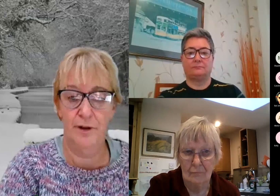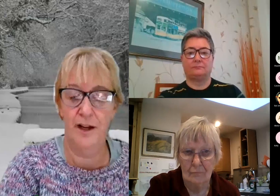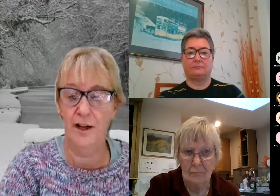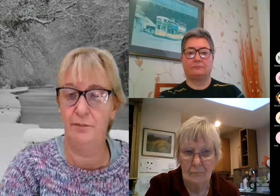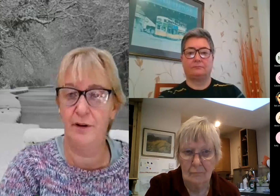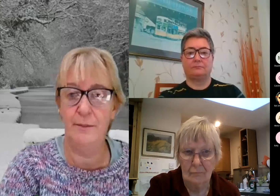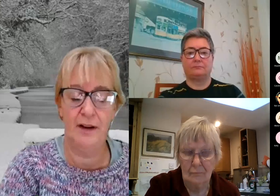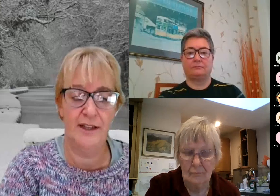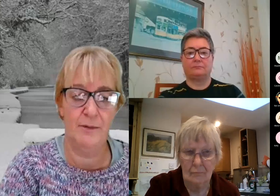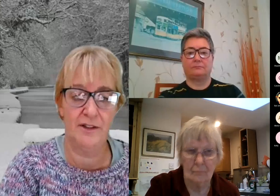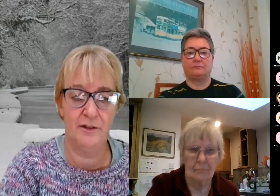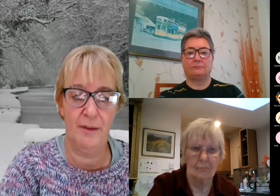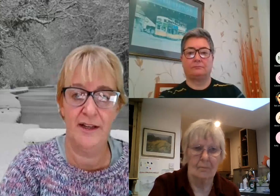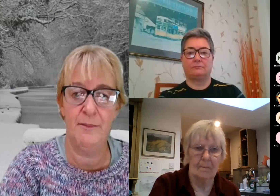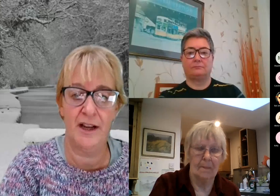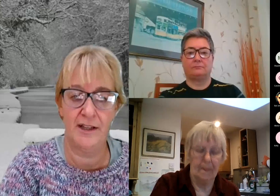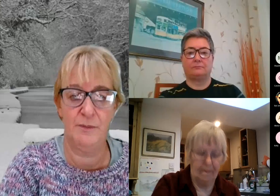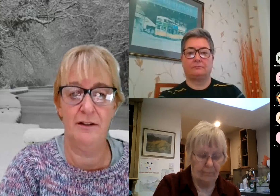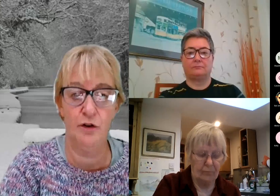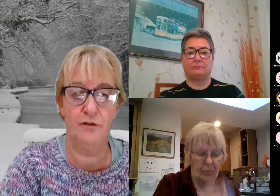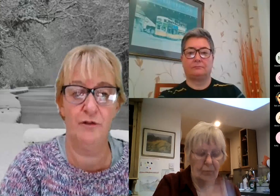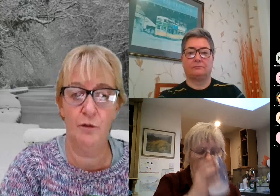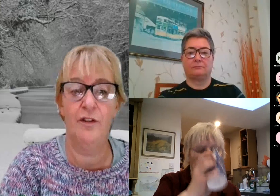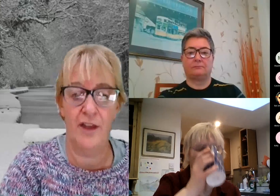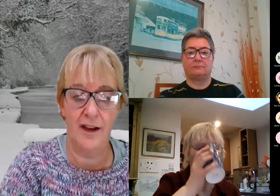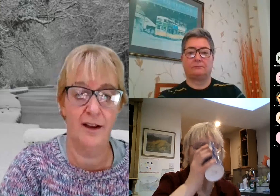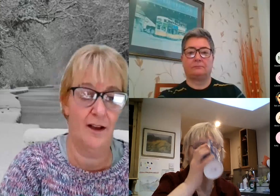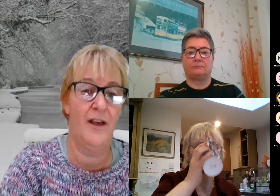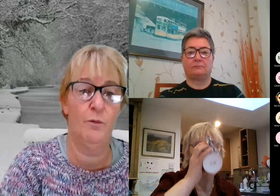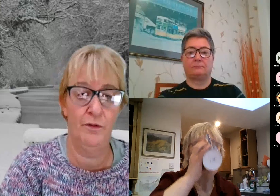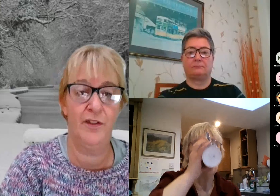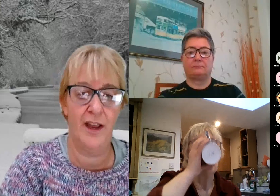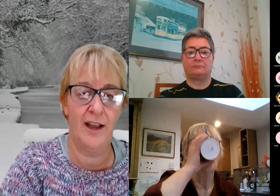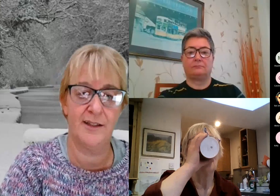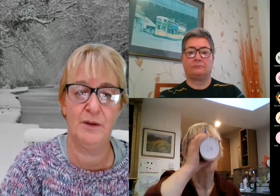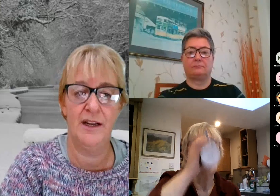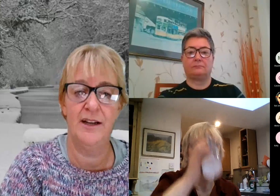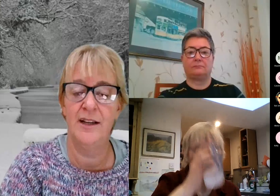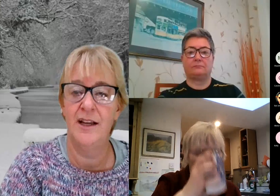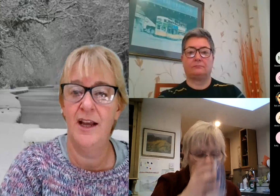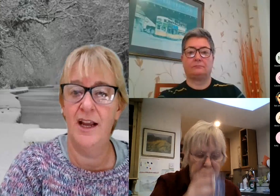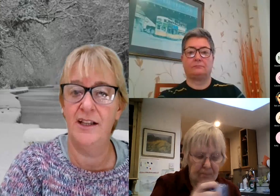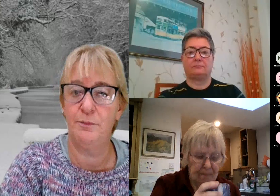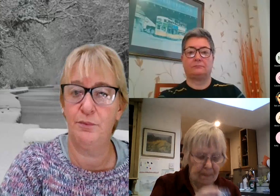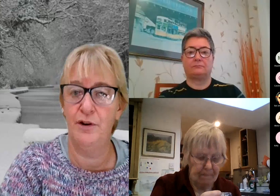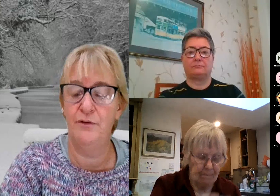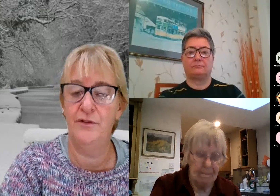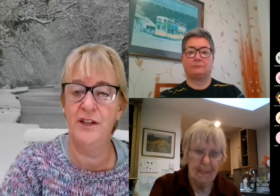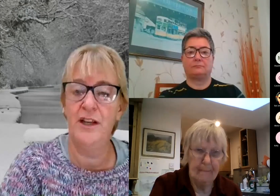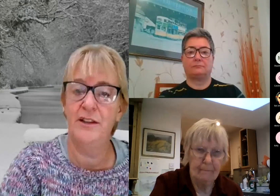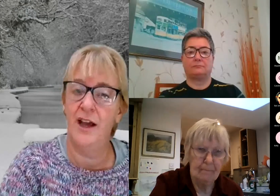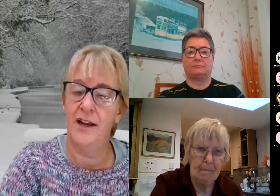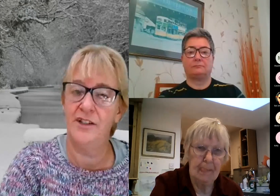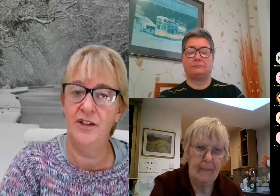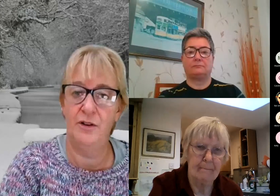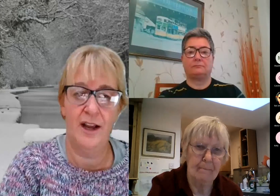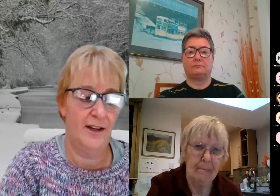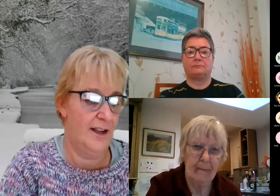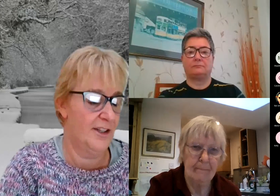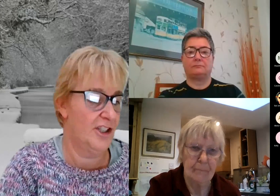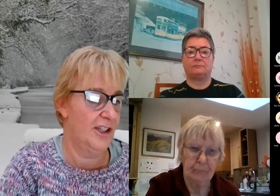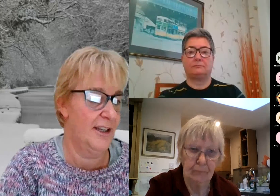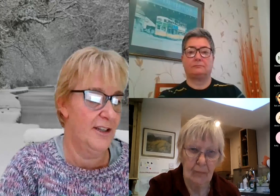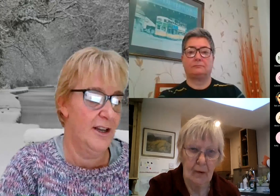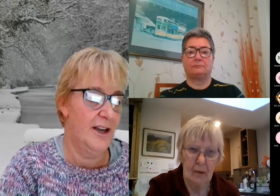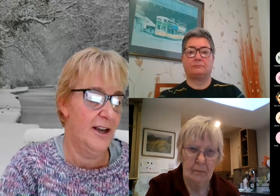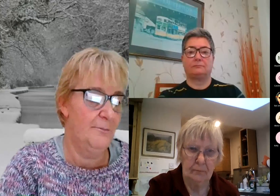been pre-pandemic. So the pandemic has been good for one thing, and that one thing has been it's proved that you